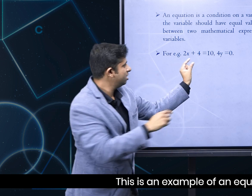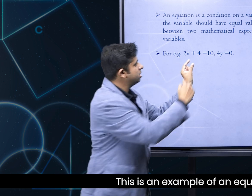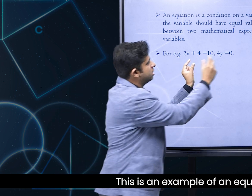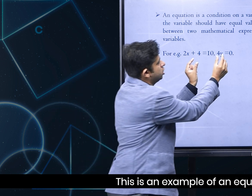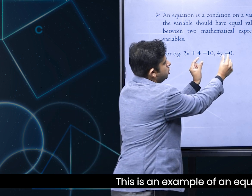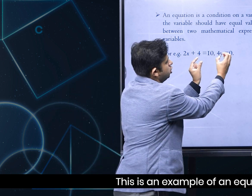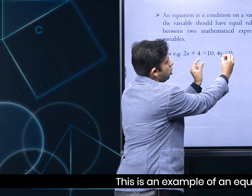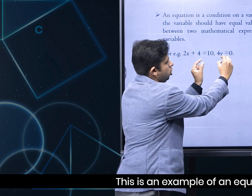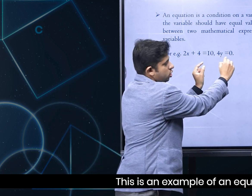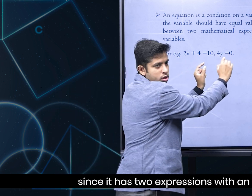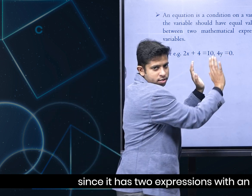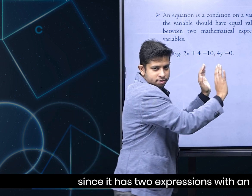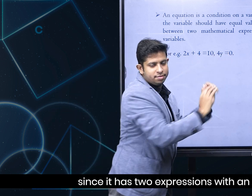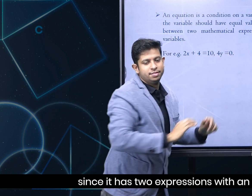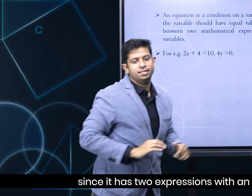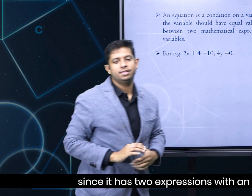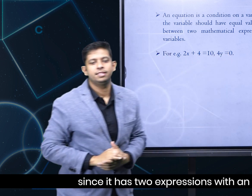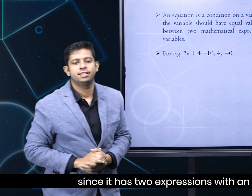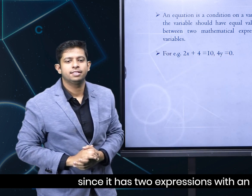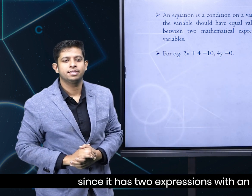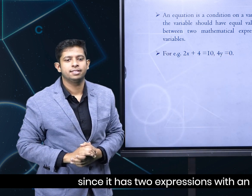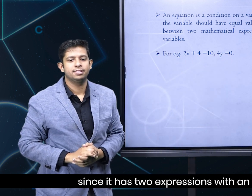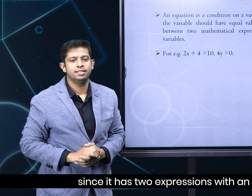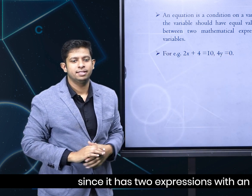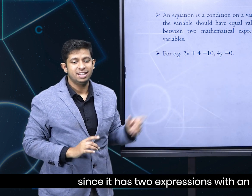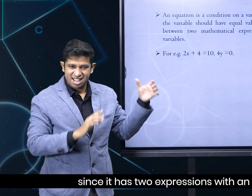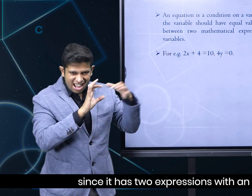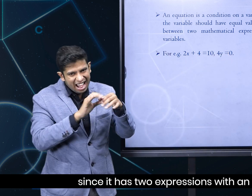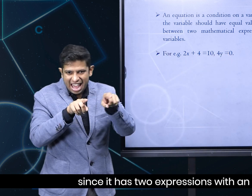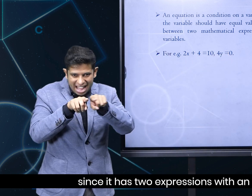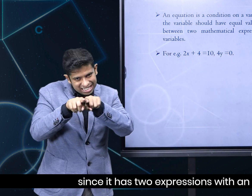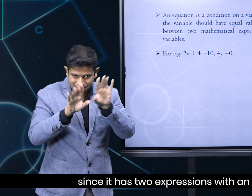an equation since it has two expressions with an equality sign.